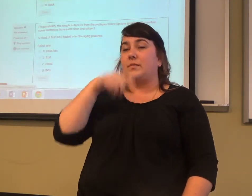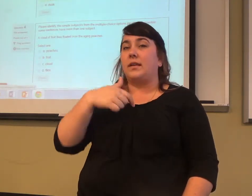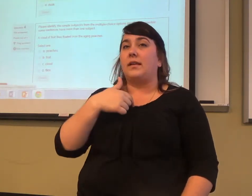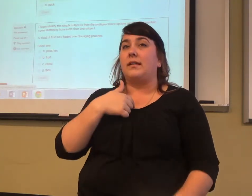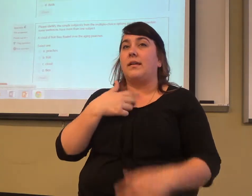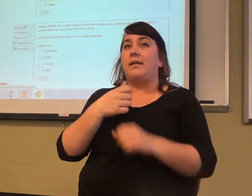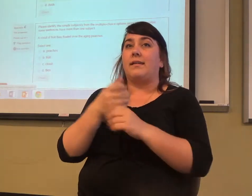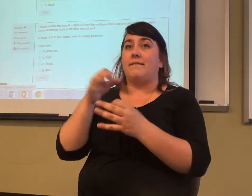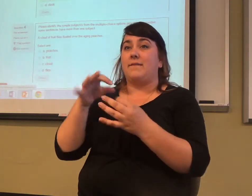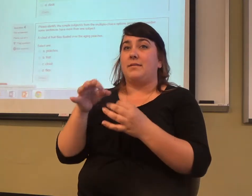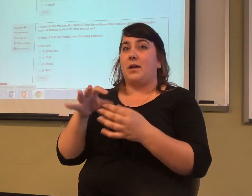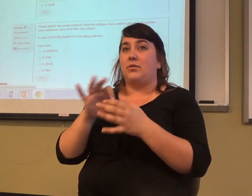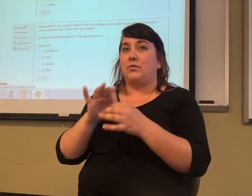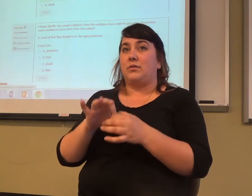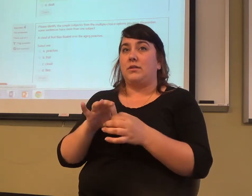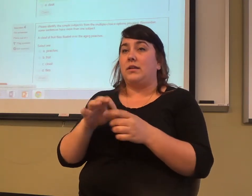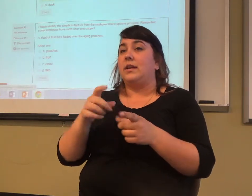about those questions I didn't attempt.